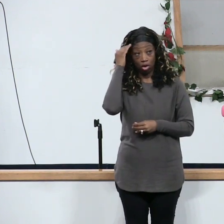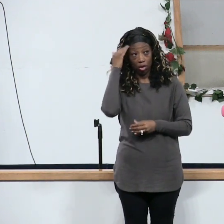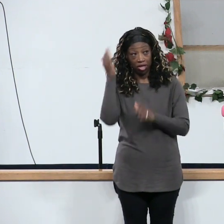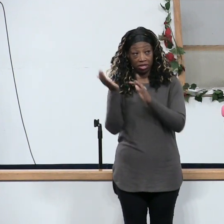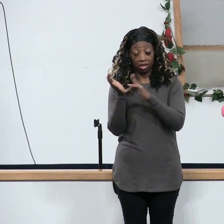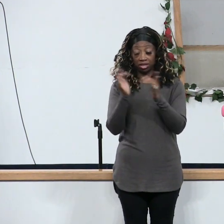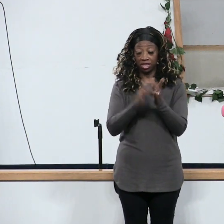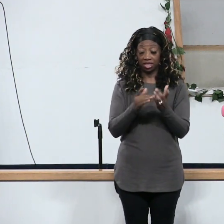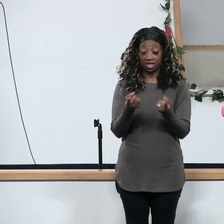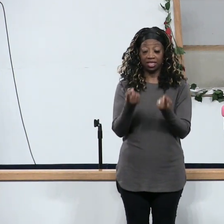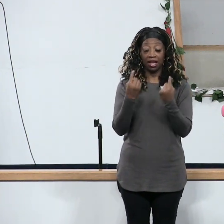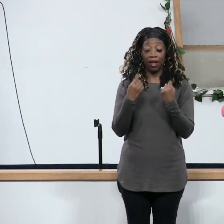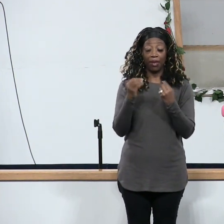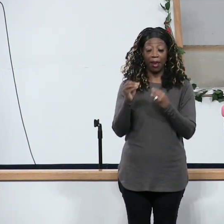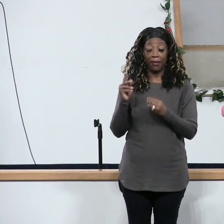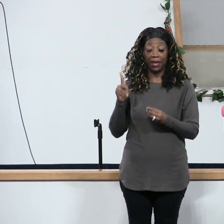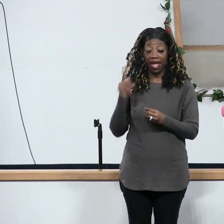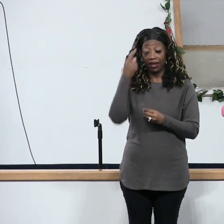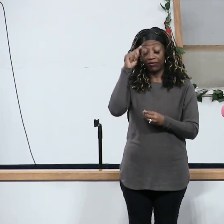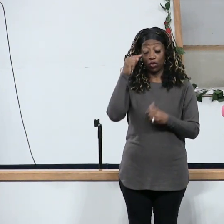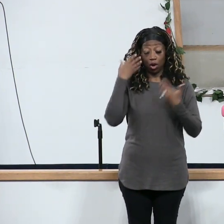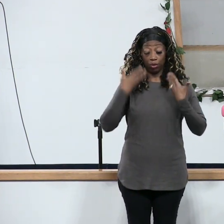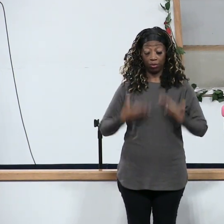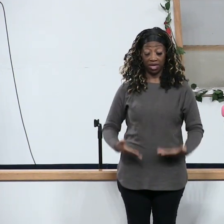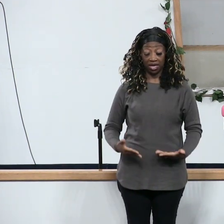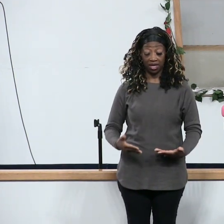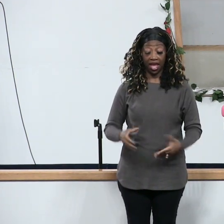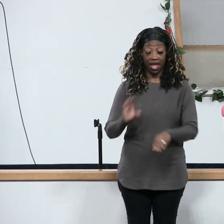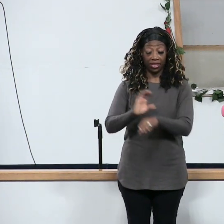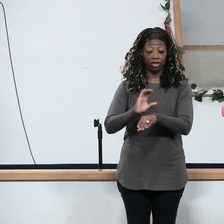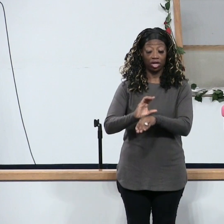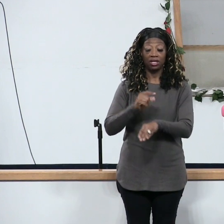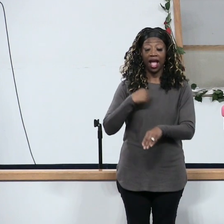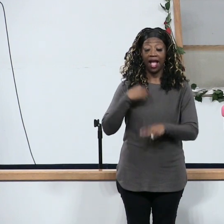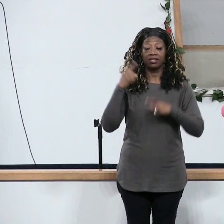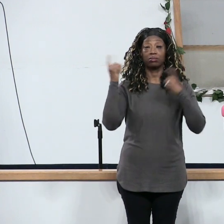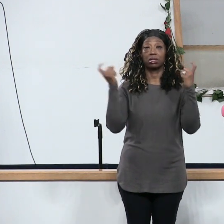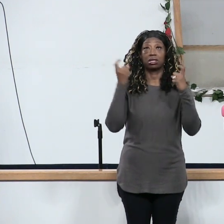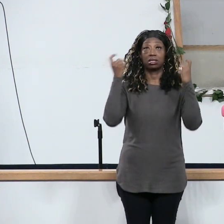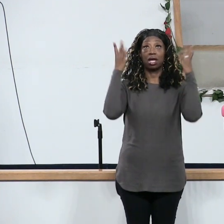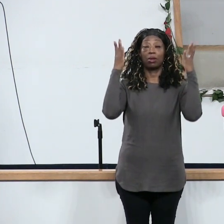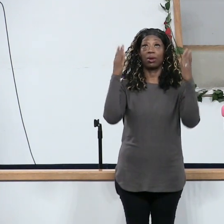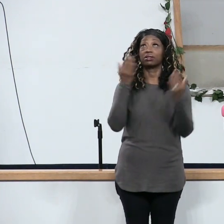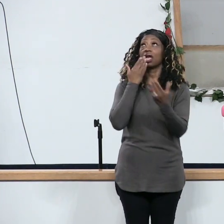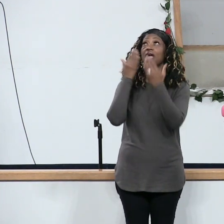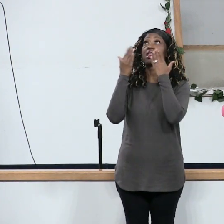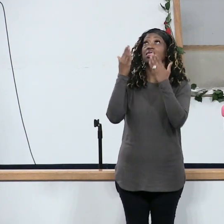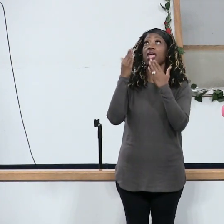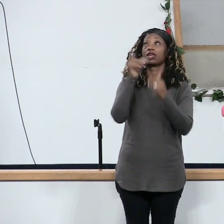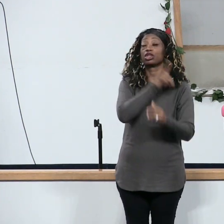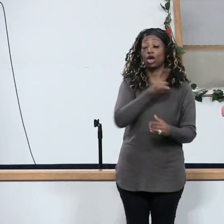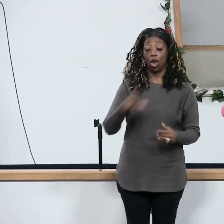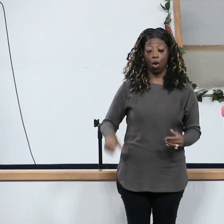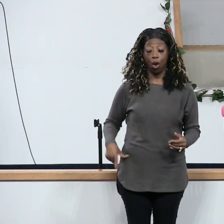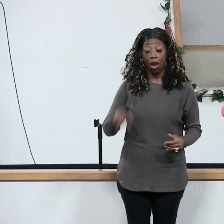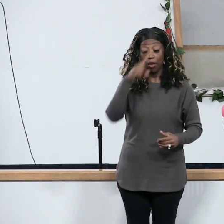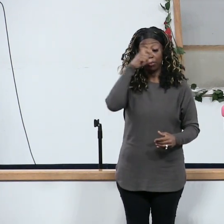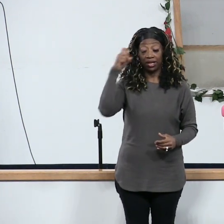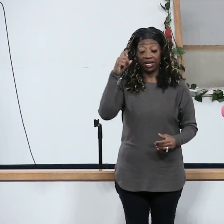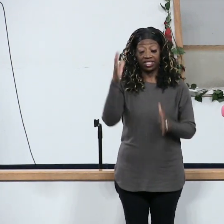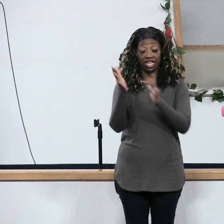me and for his church, I got something to celebrate. I got something to thank him about, because he's coming